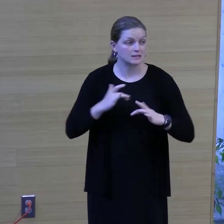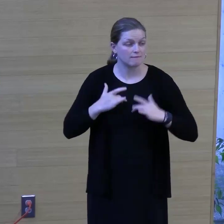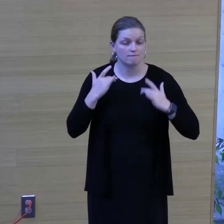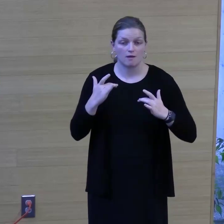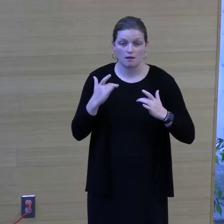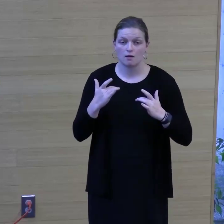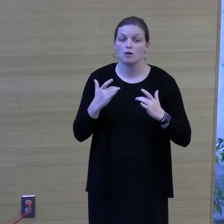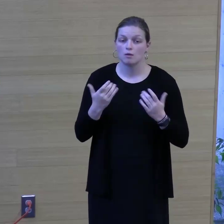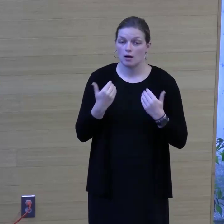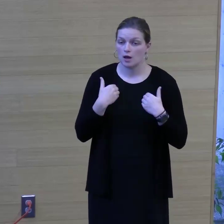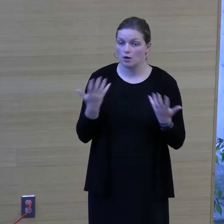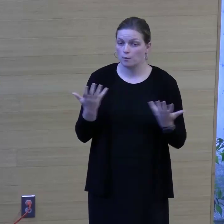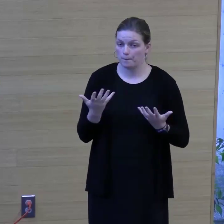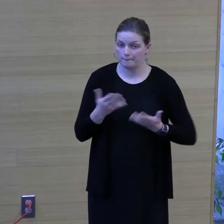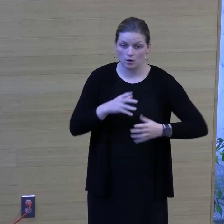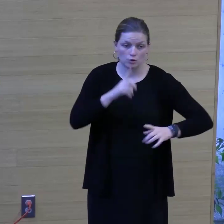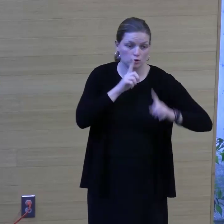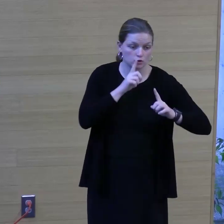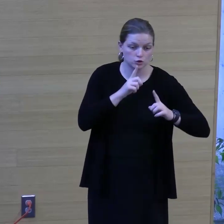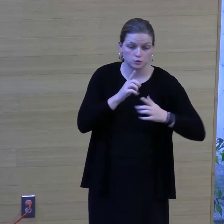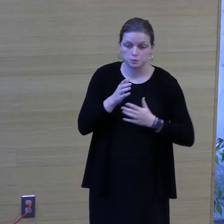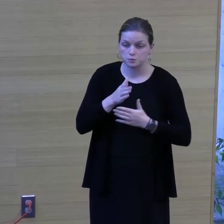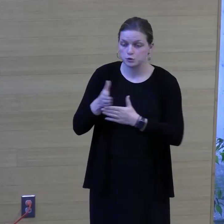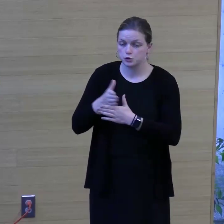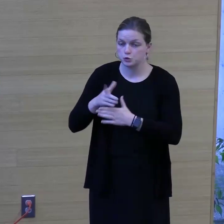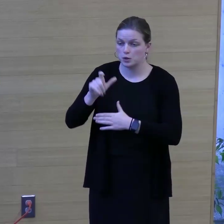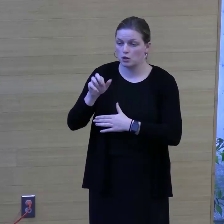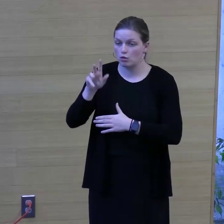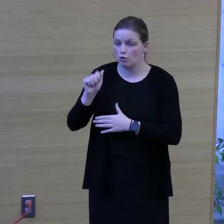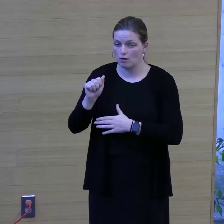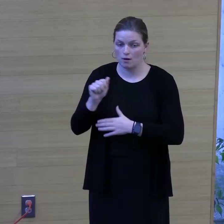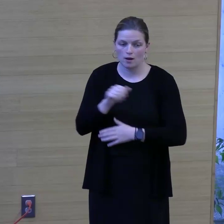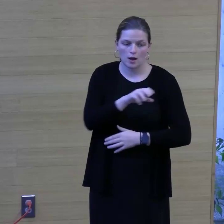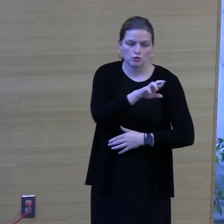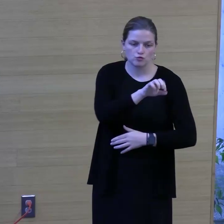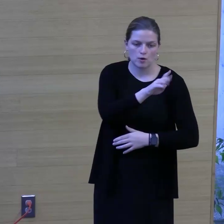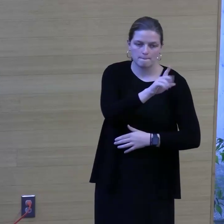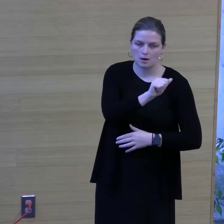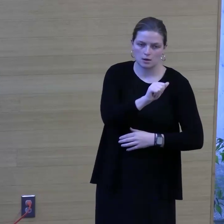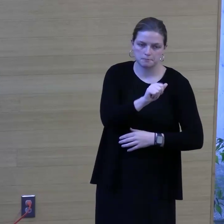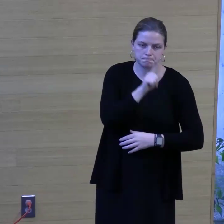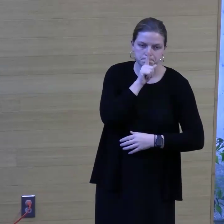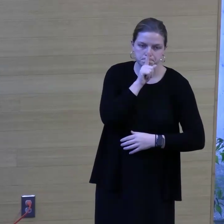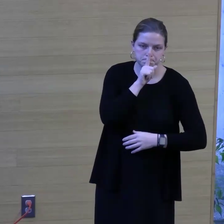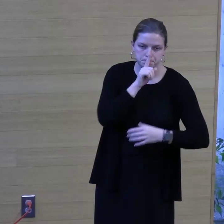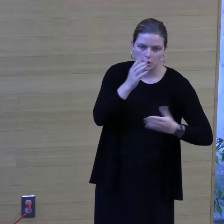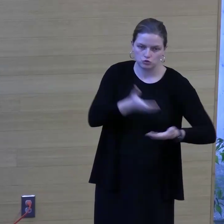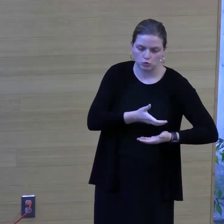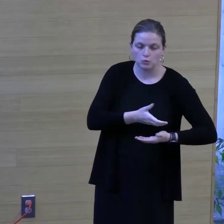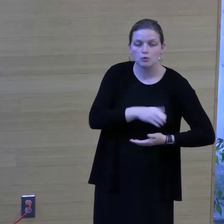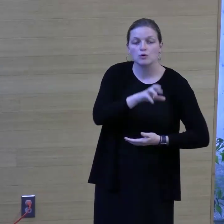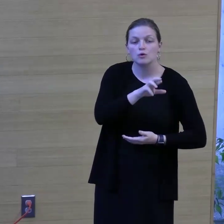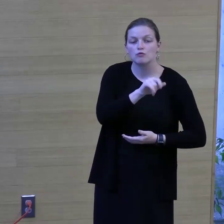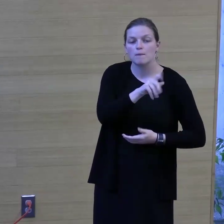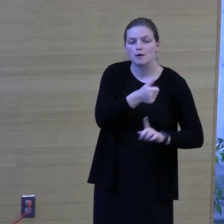will feature a conversation between Laura and Rebecca Coakley, who does not need an introduction. She